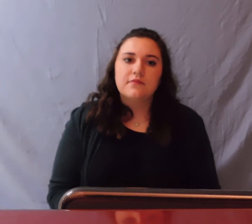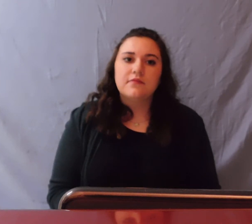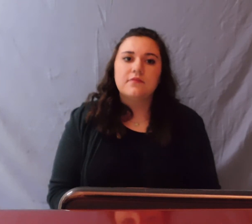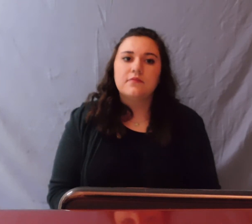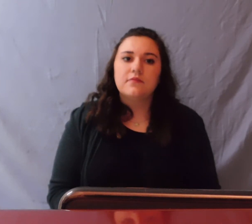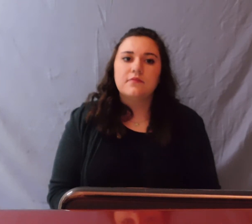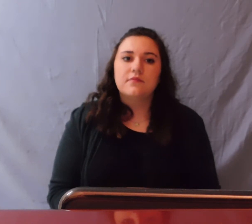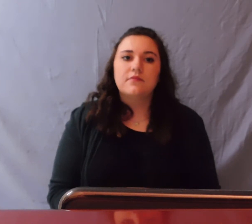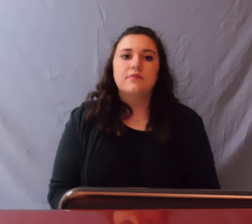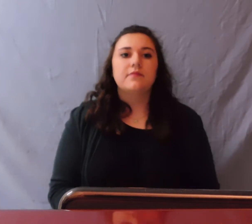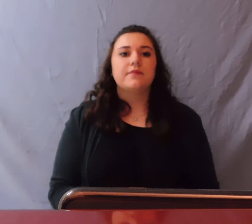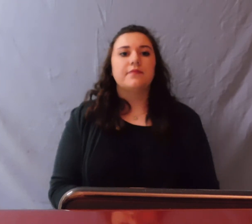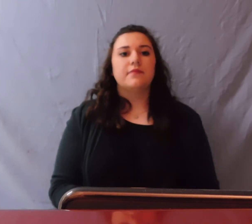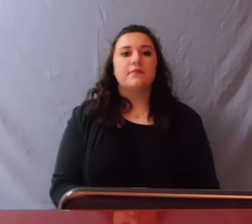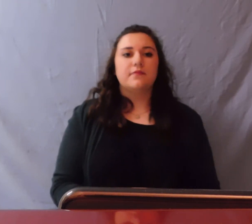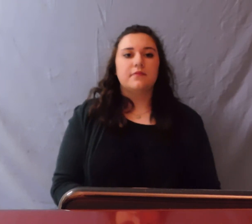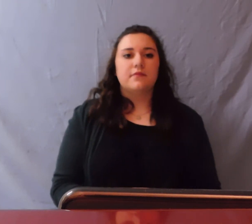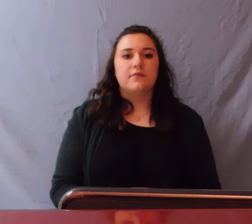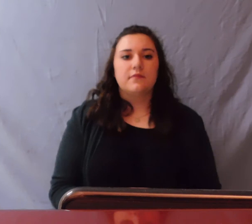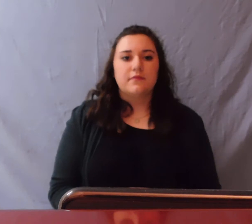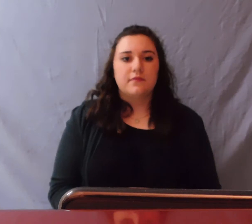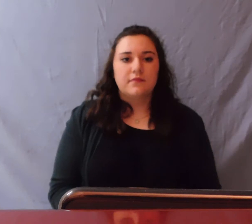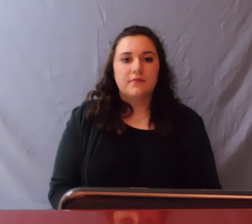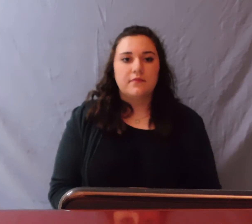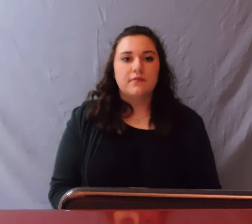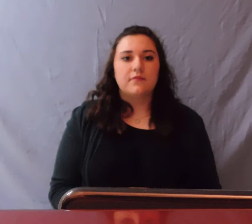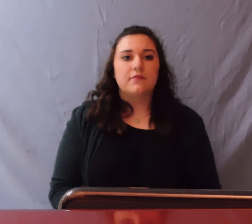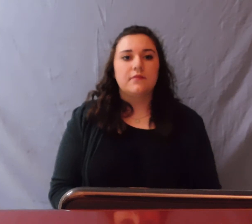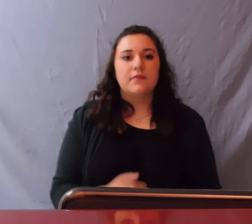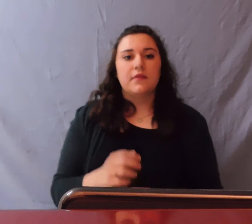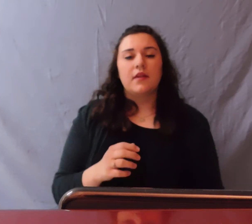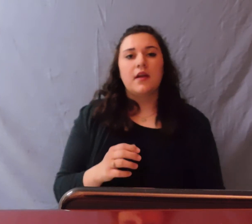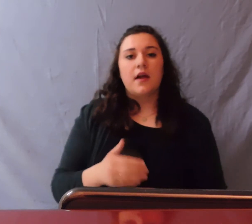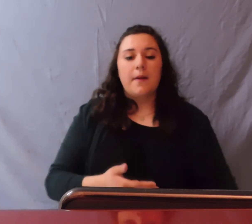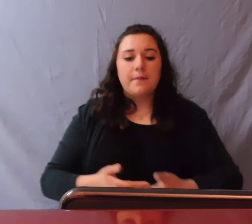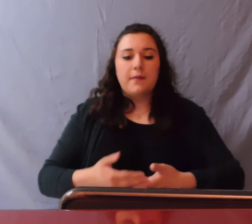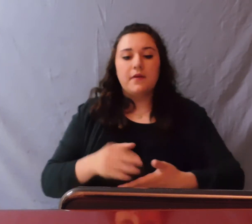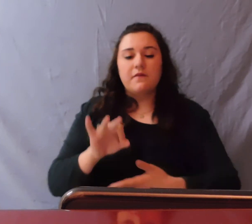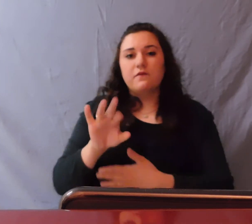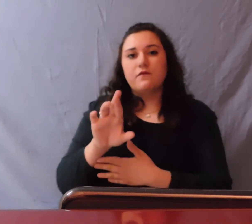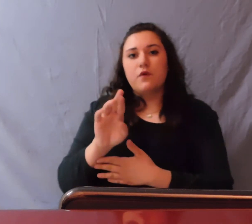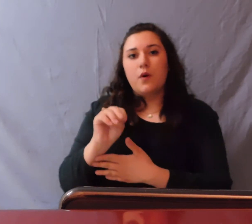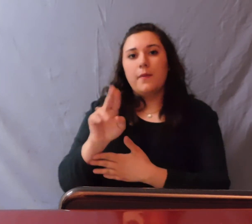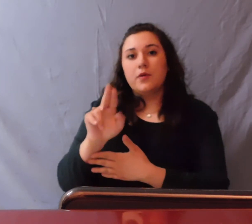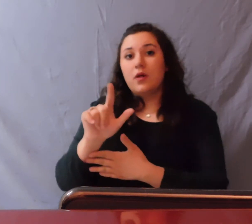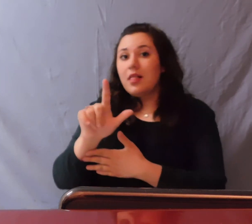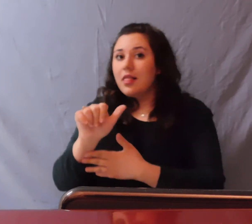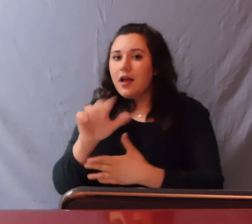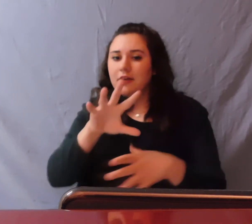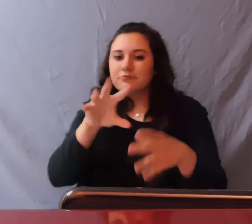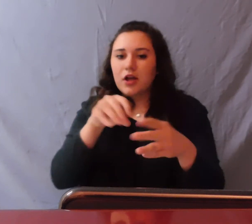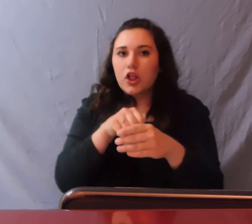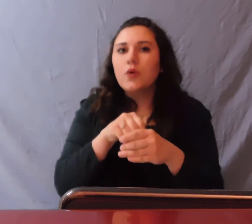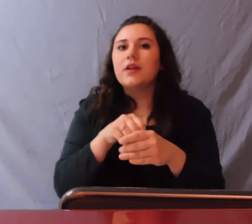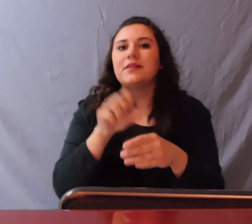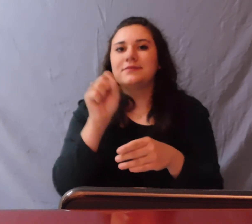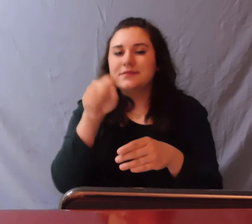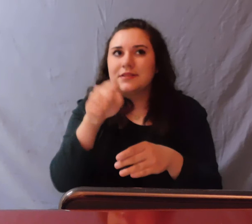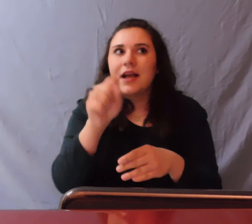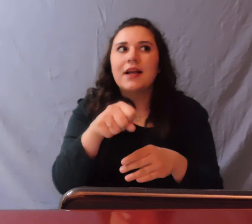Well, what we could do is your baby formula would be included. Maybe looking at some of your expenses and